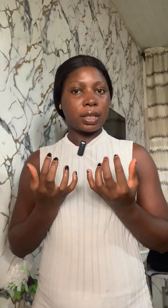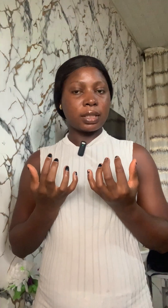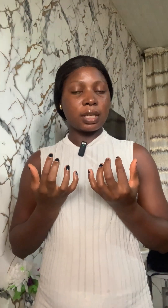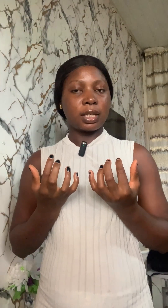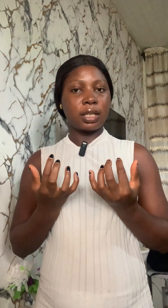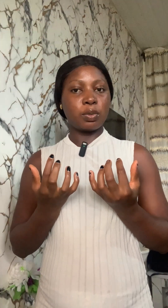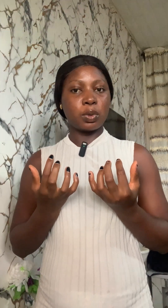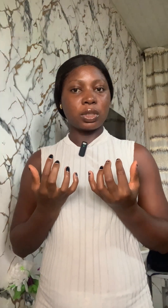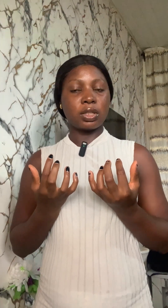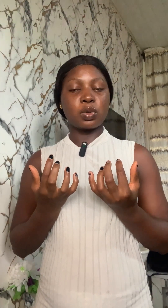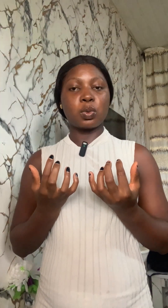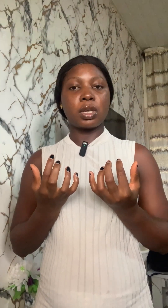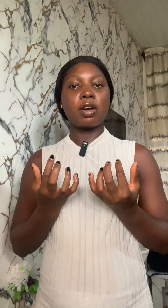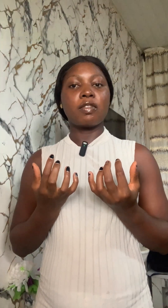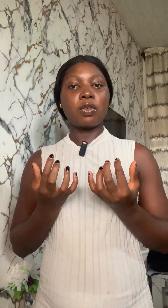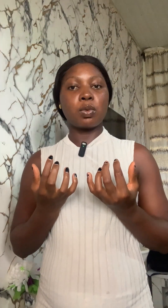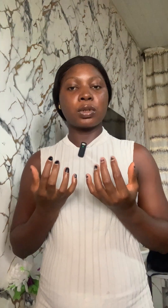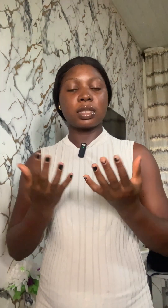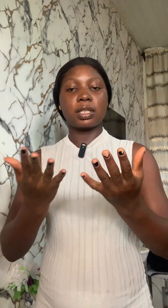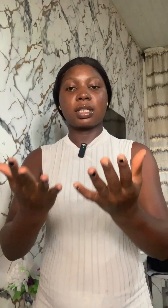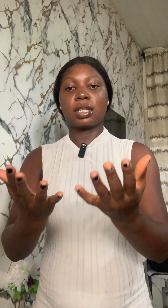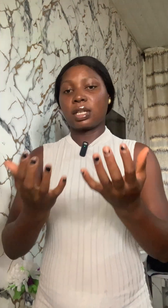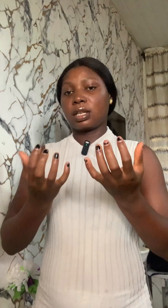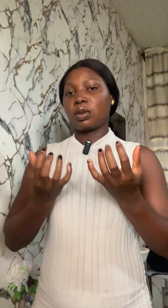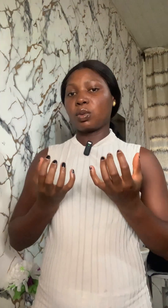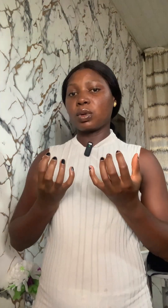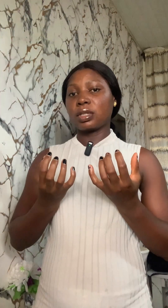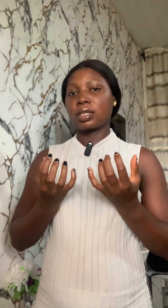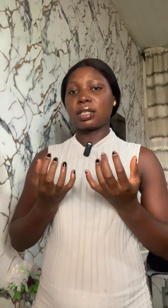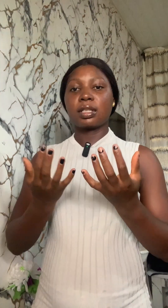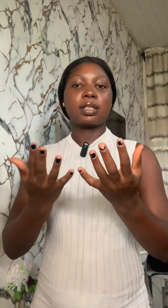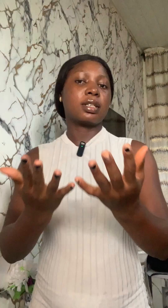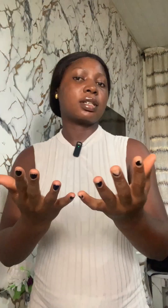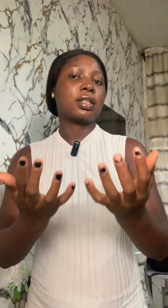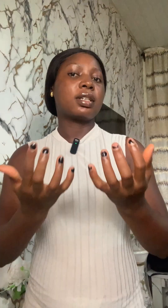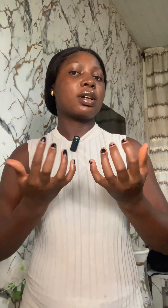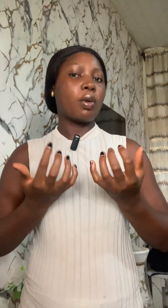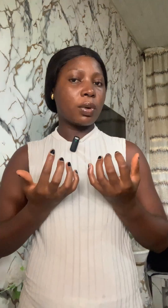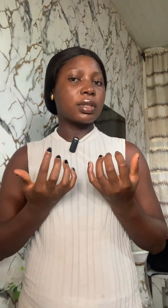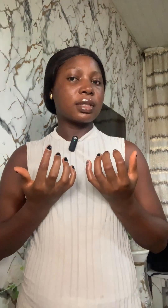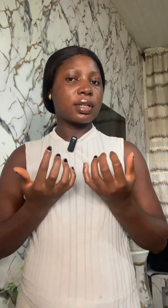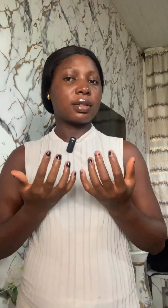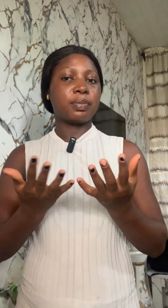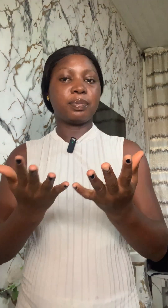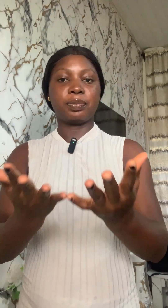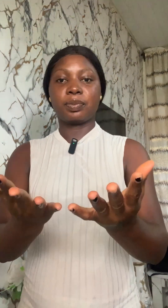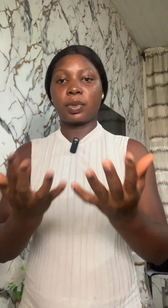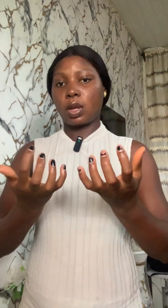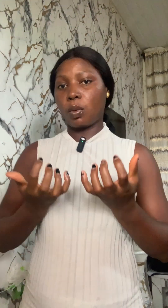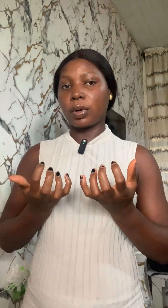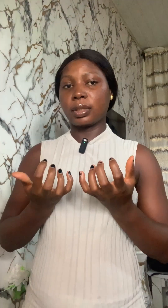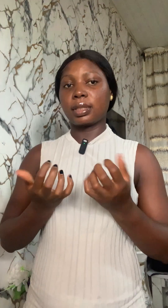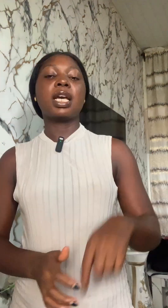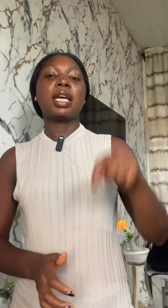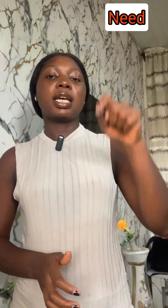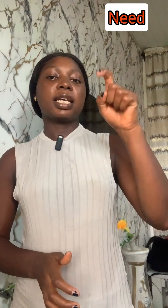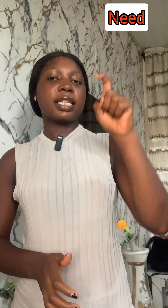bent inward this way for want. Want, want, want.